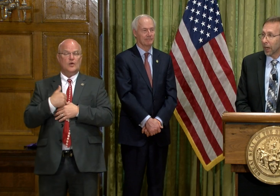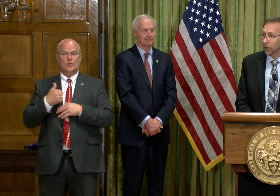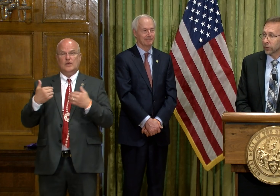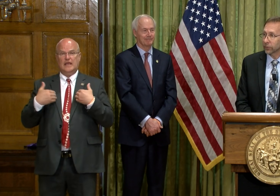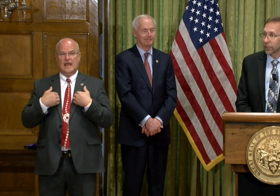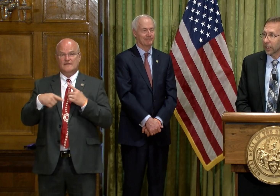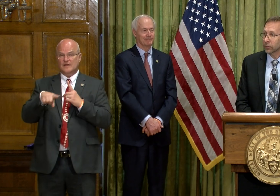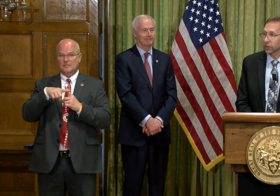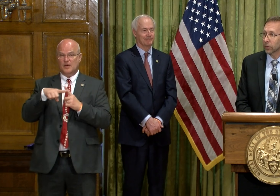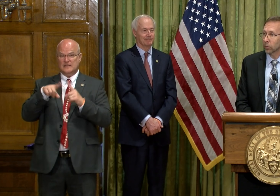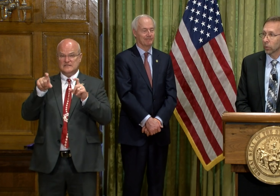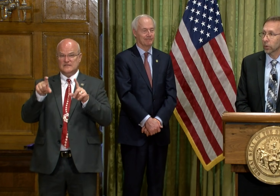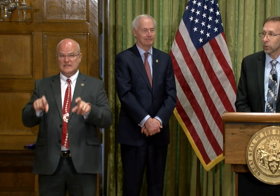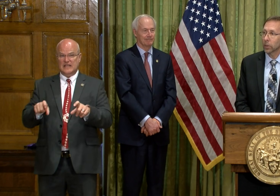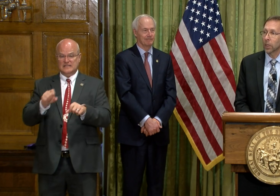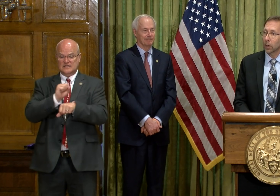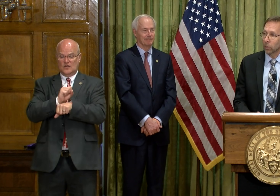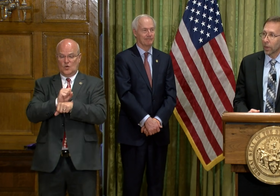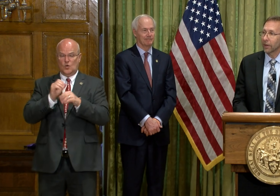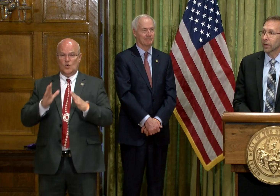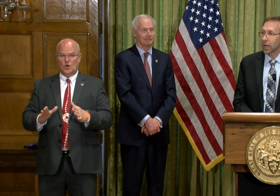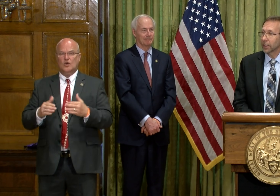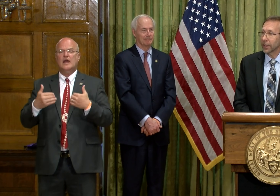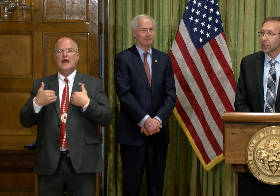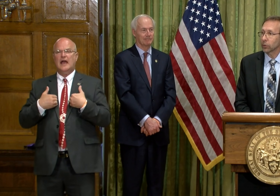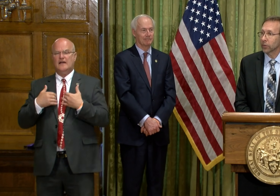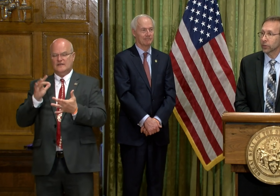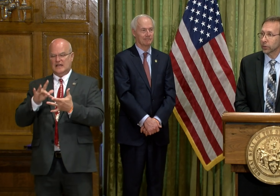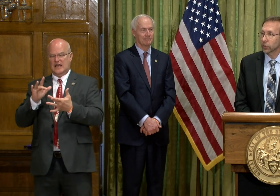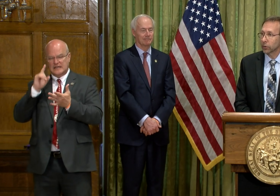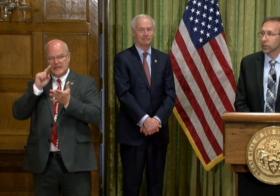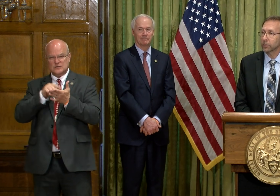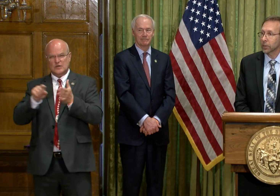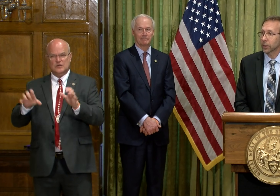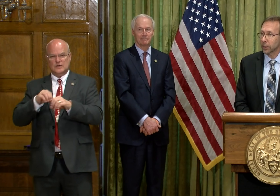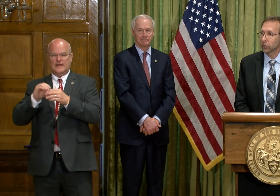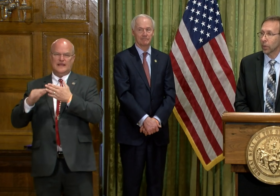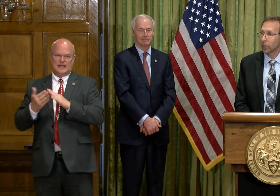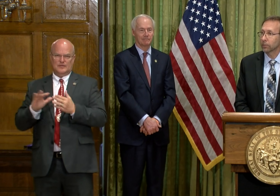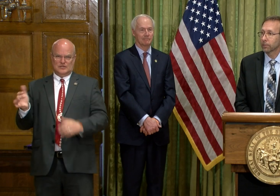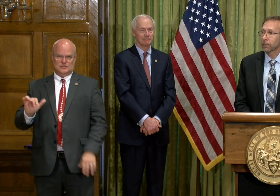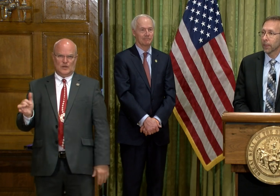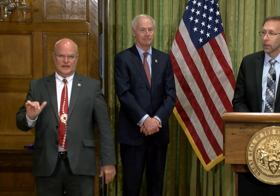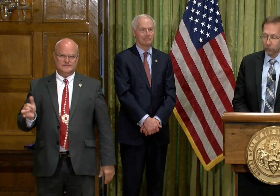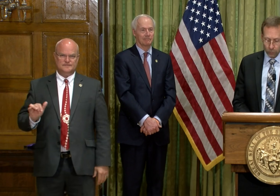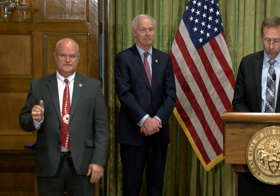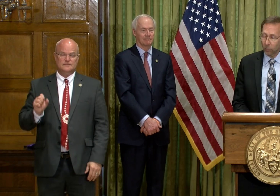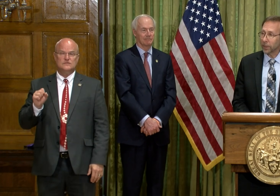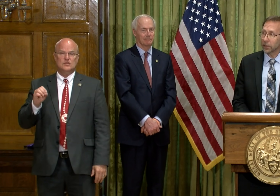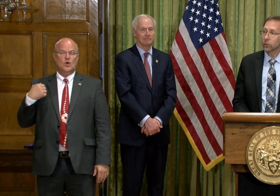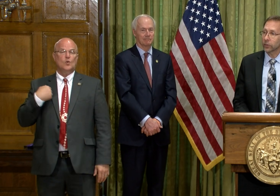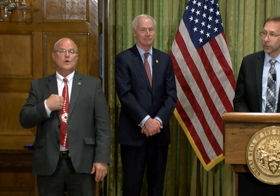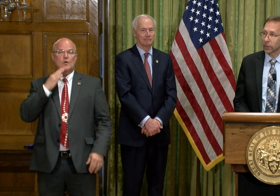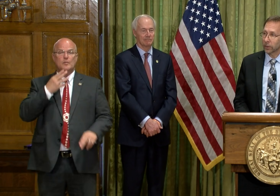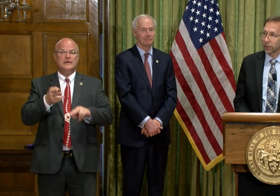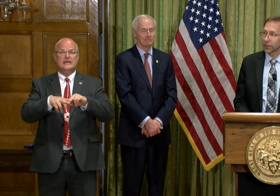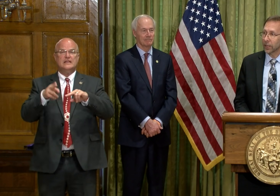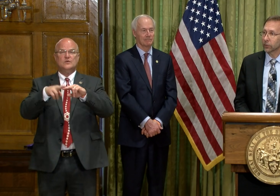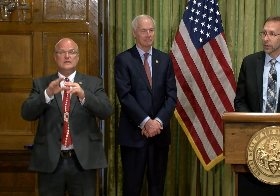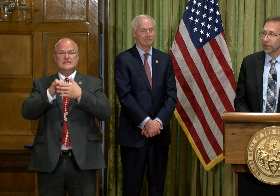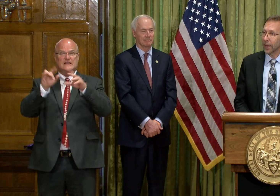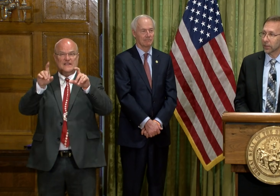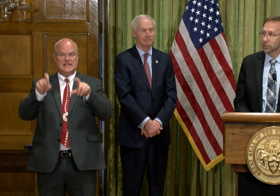a positive test in a worker, we'll have a contact tracing to do in the community as well. So we will be increasing